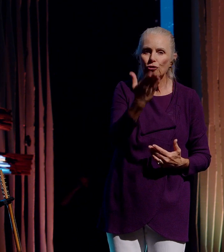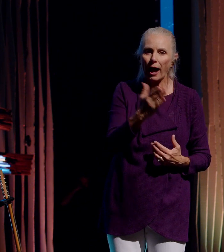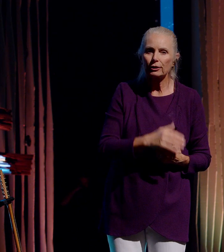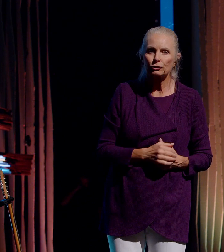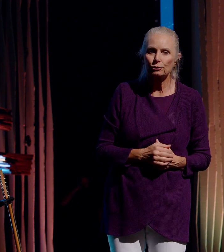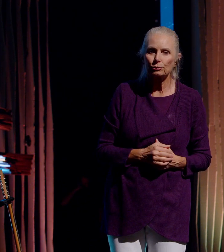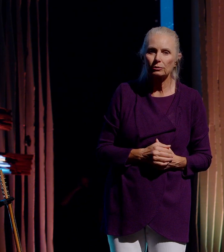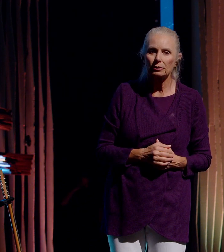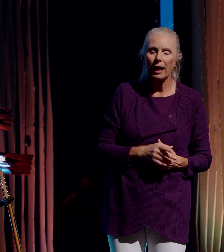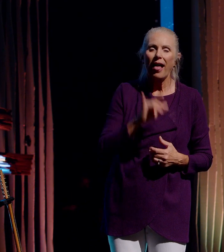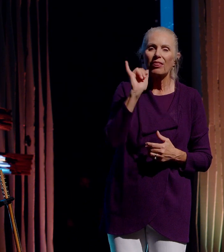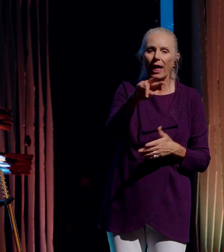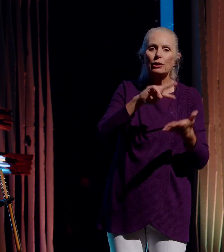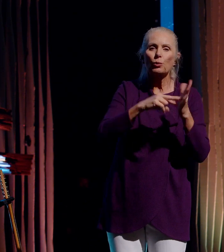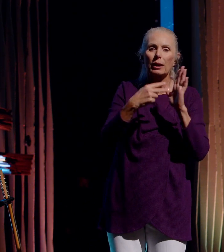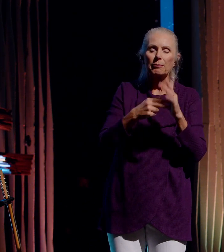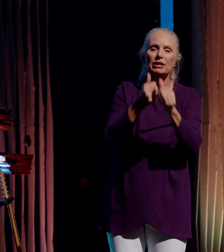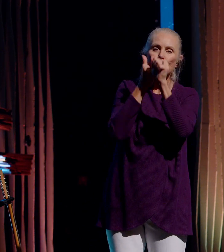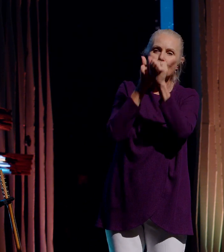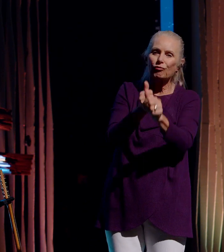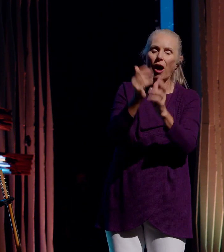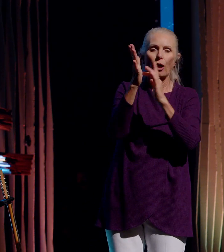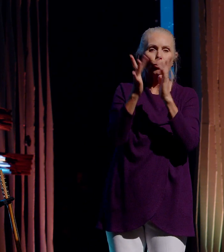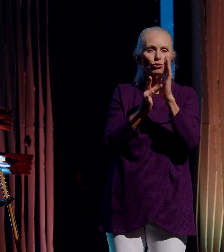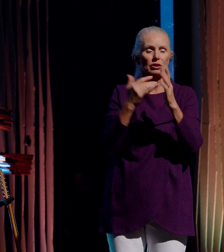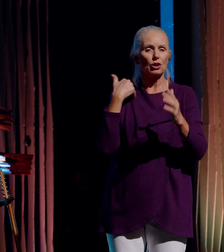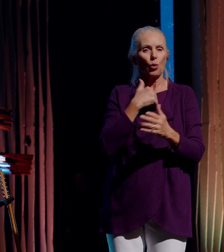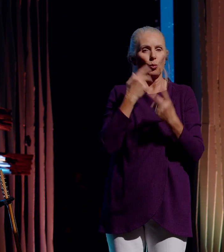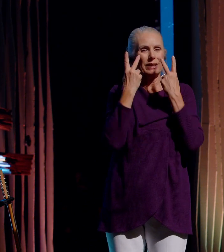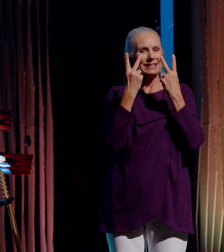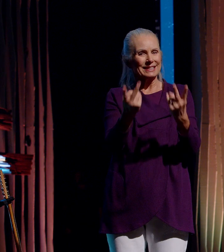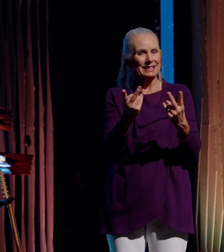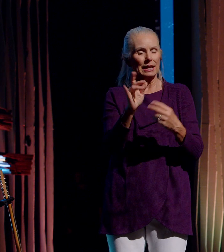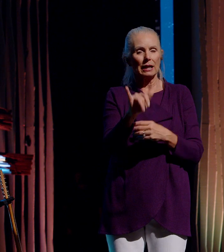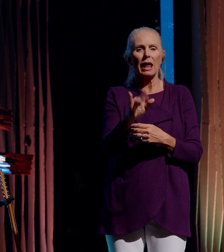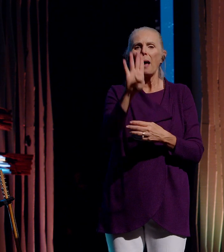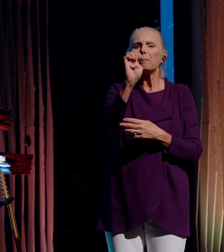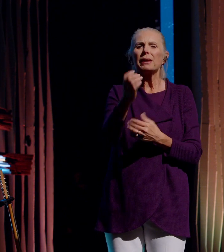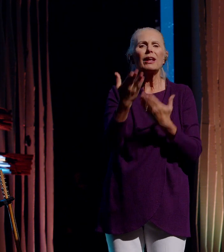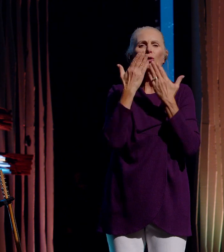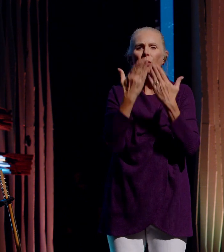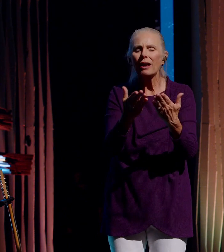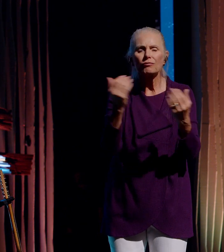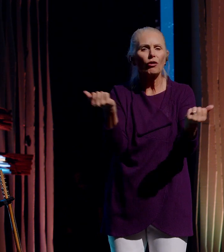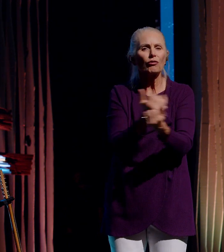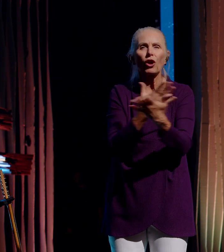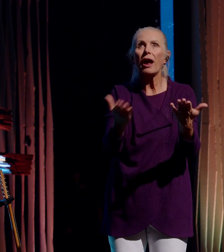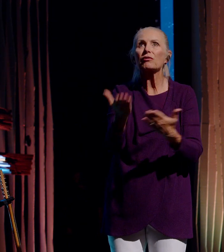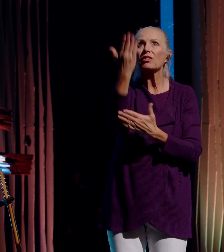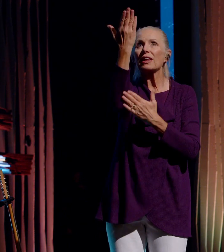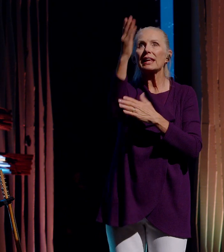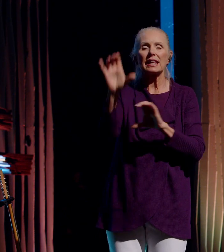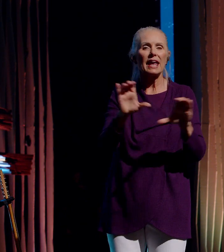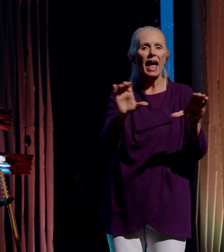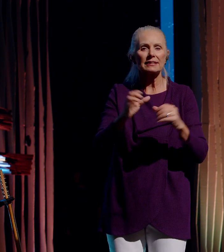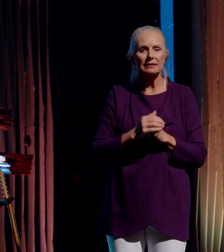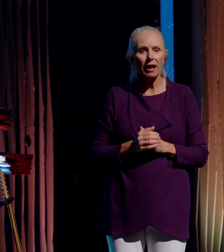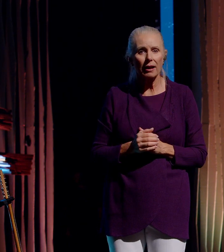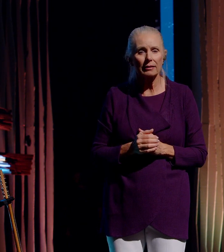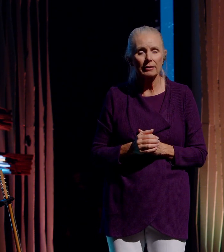That's what it means to follow Jesus. We see that. It's to just simply be grateful for all that it is that he's done. And